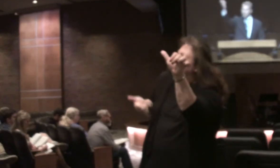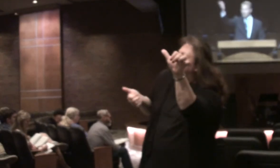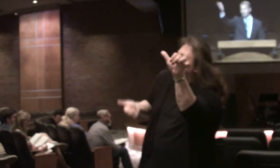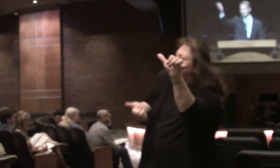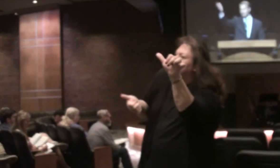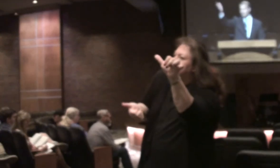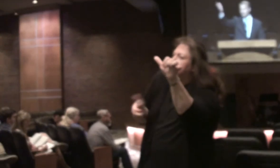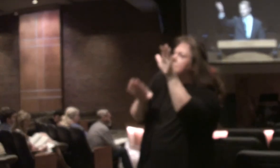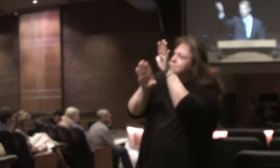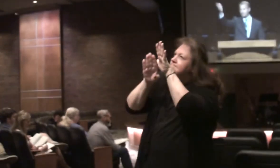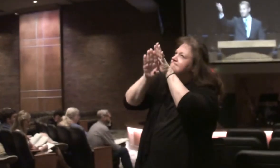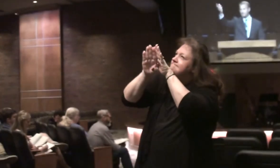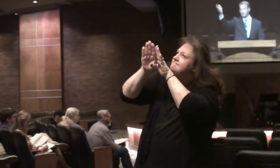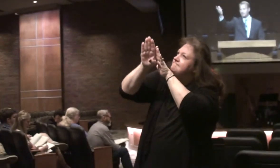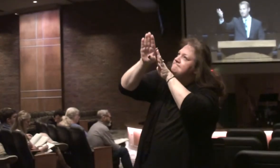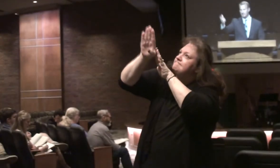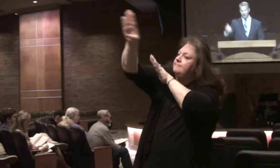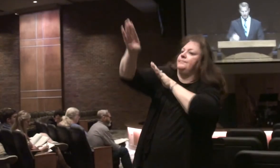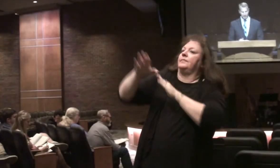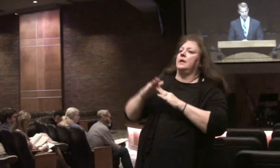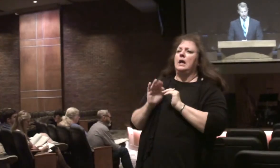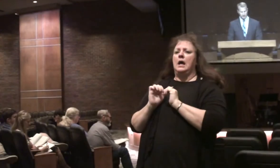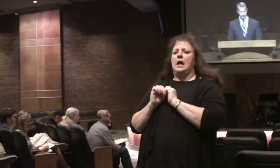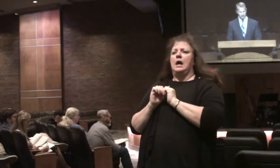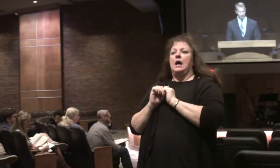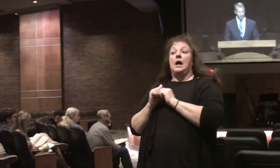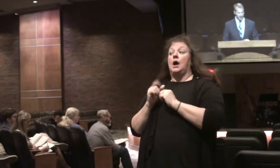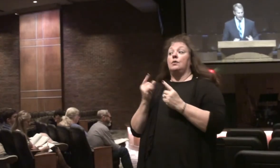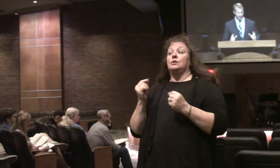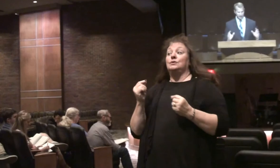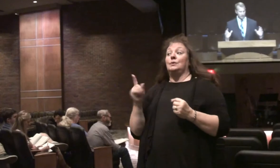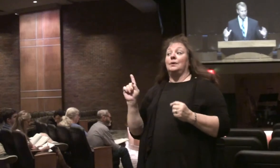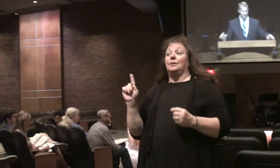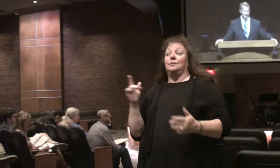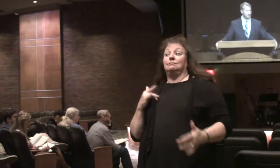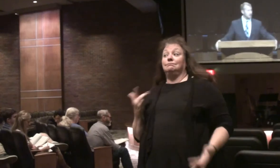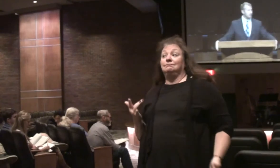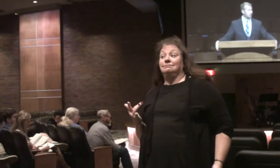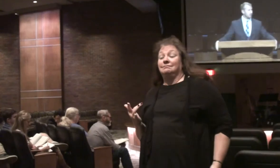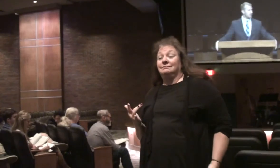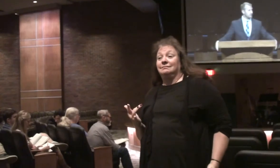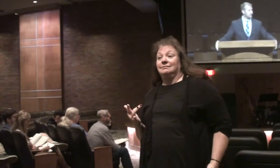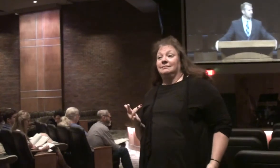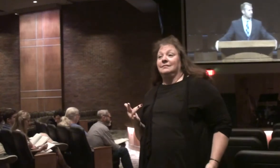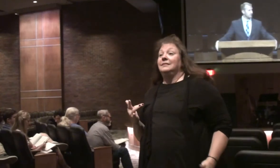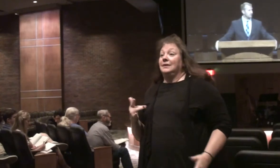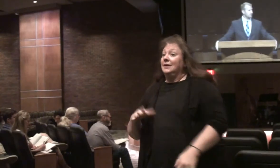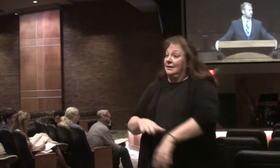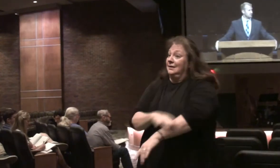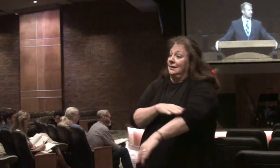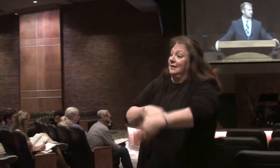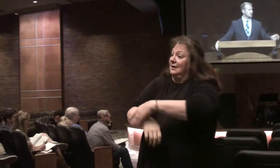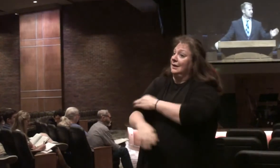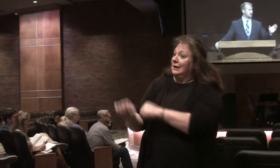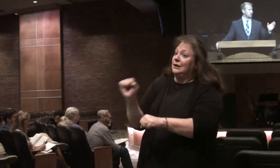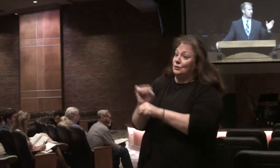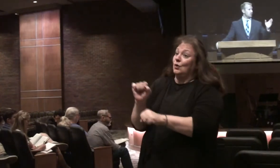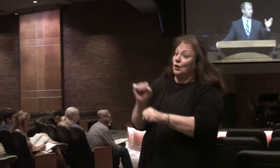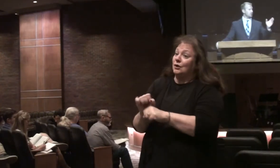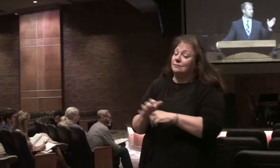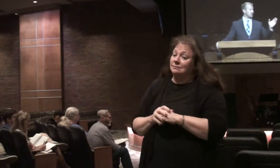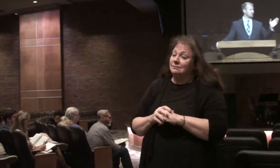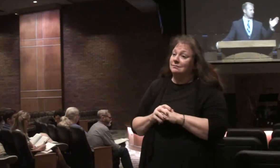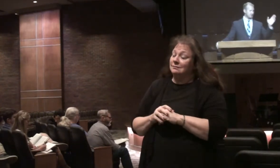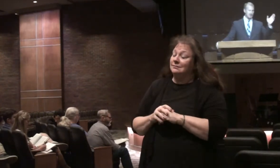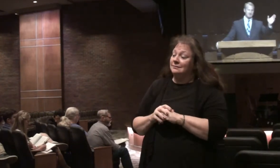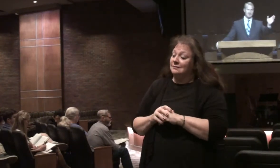still more in love. How are we doing? Where are we at? It's going to be work. 1 Thessalonians chapter 1,